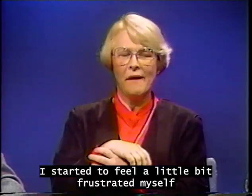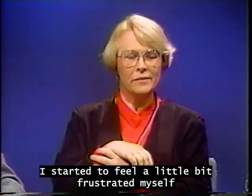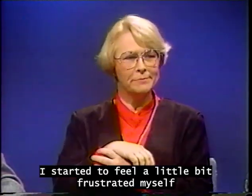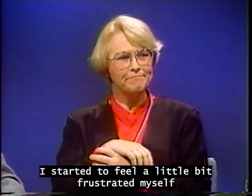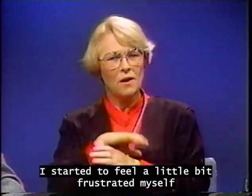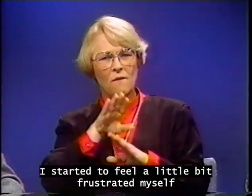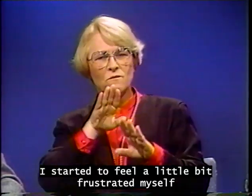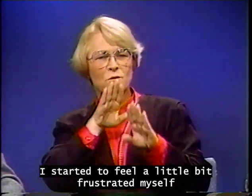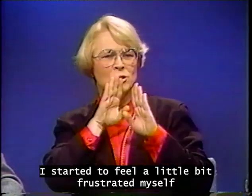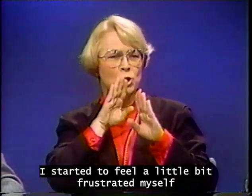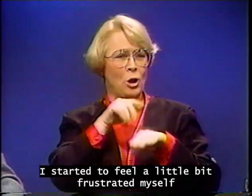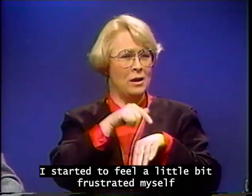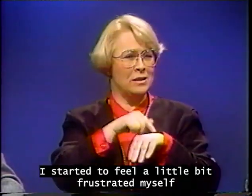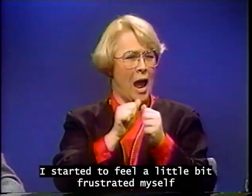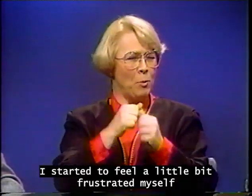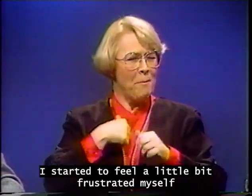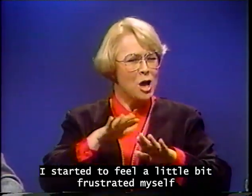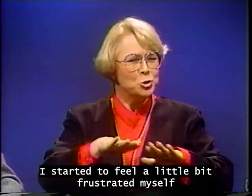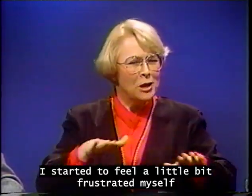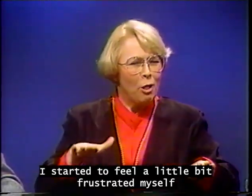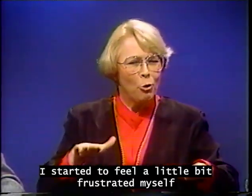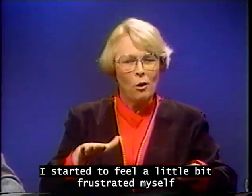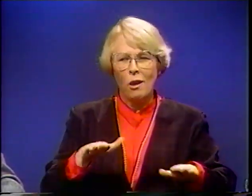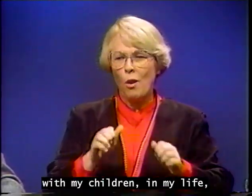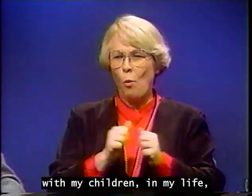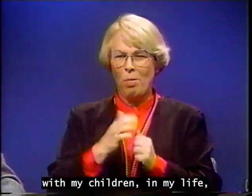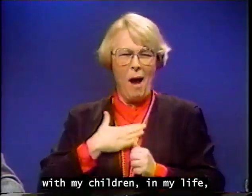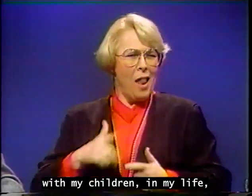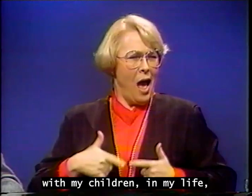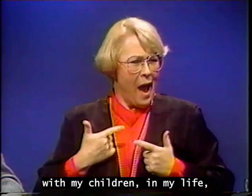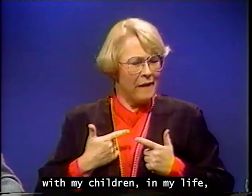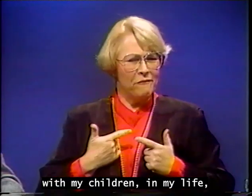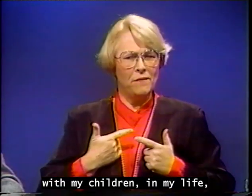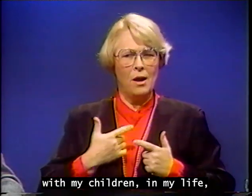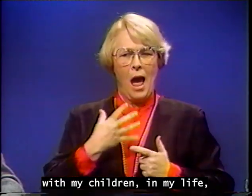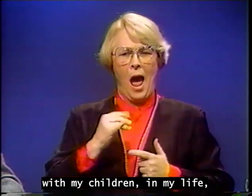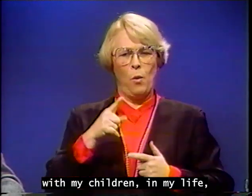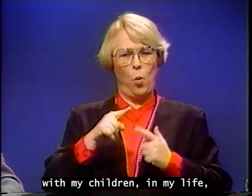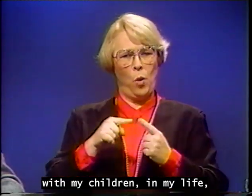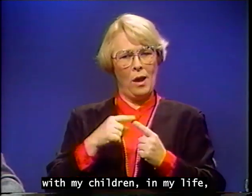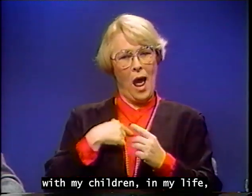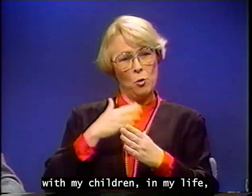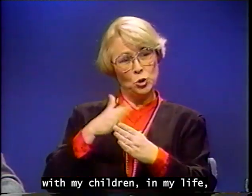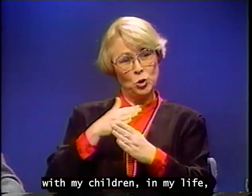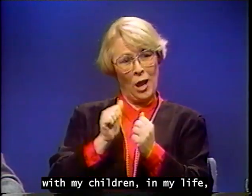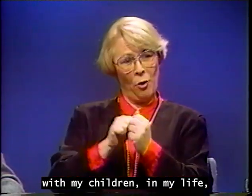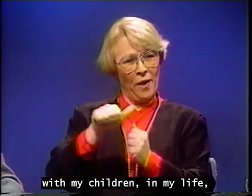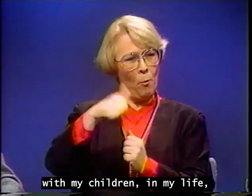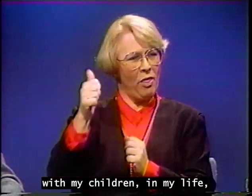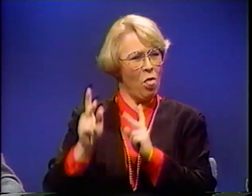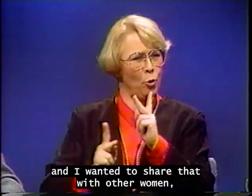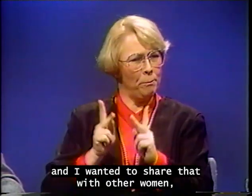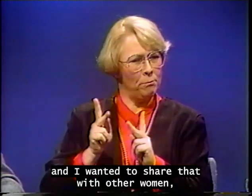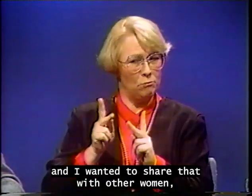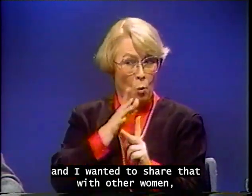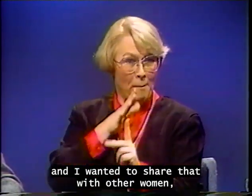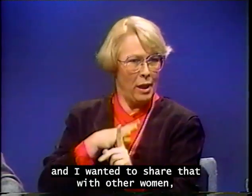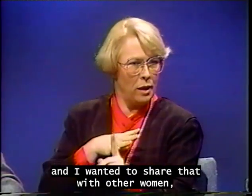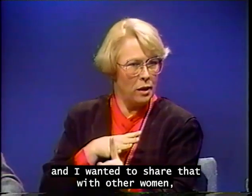I started to feel a little bit frustrated myself with my children, in my life, and I wanted to share that with